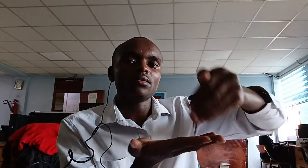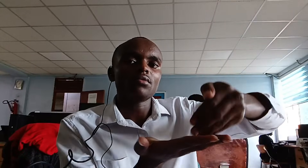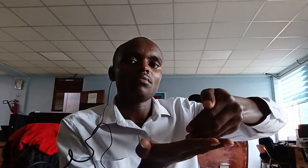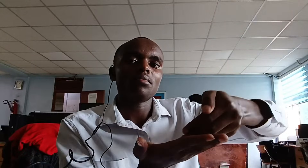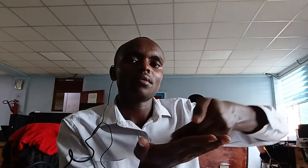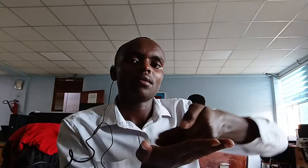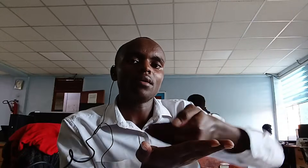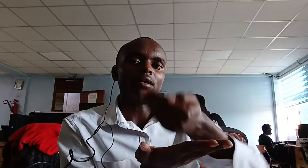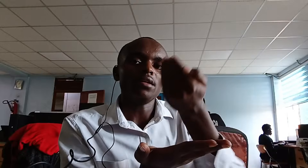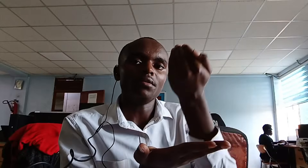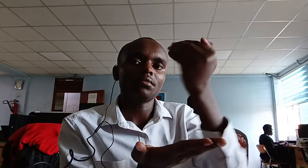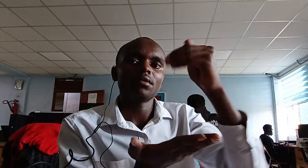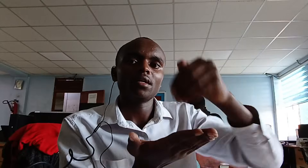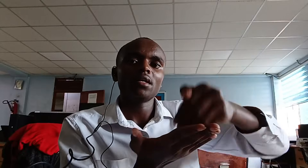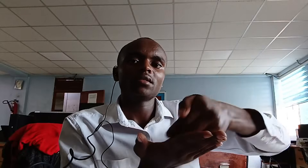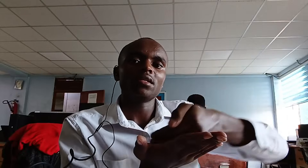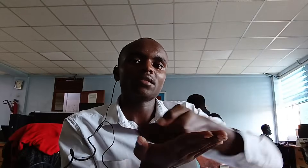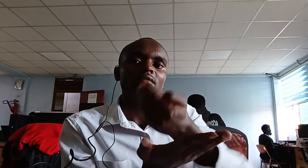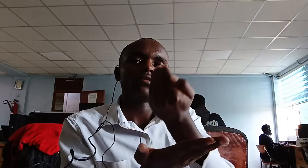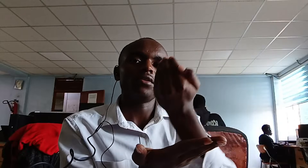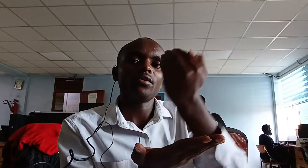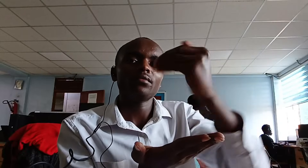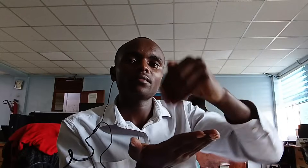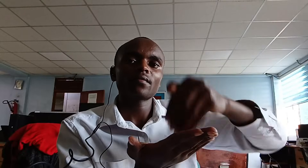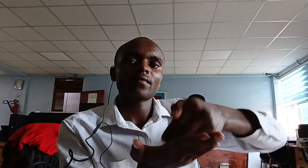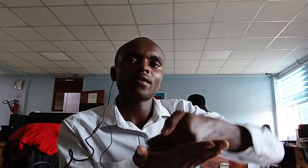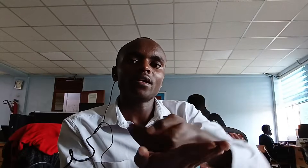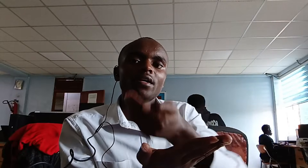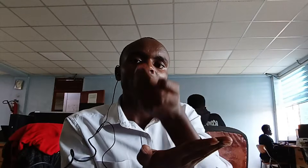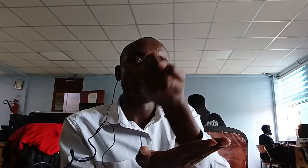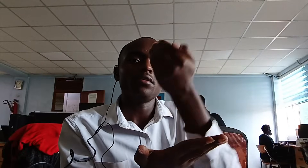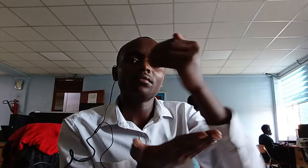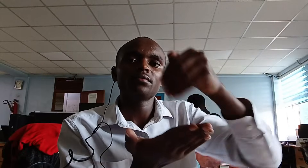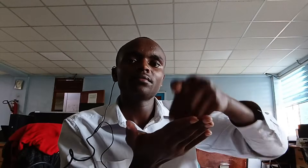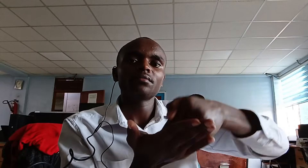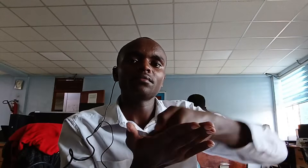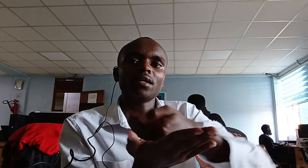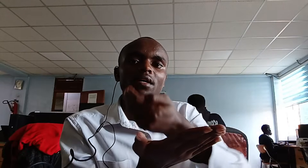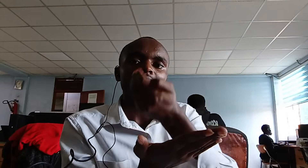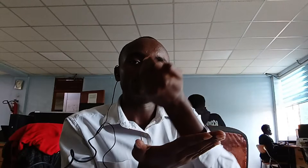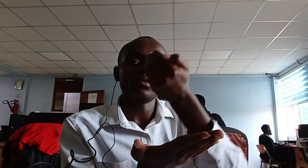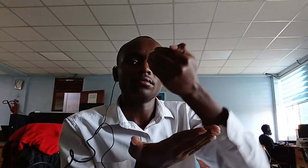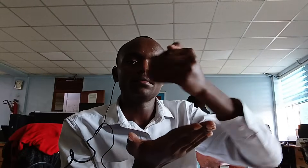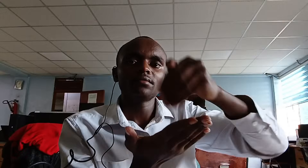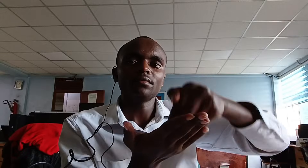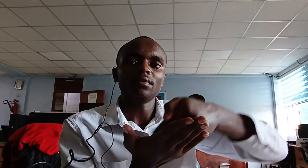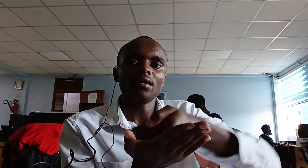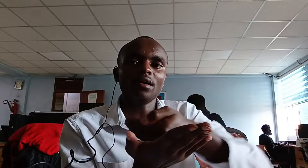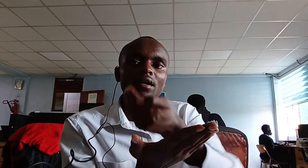scoop new. It's the sign for new, new, new,